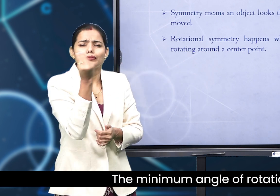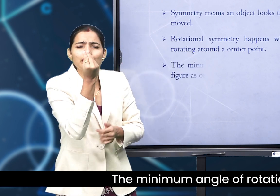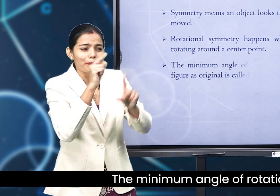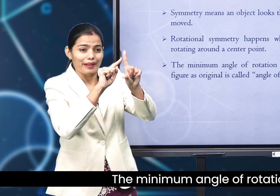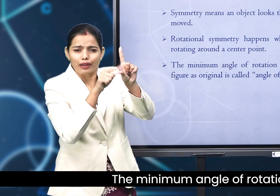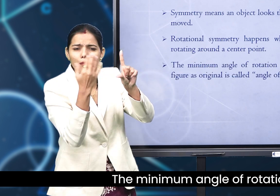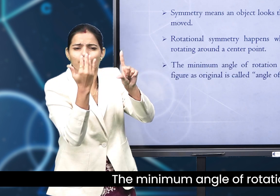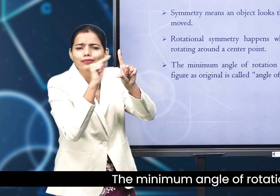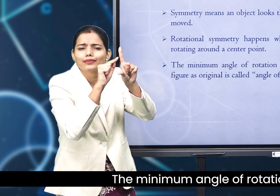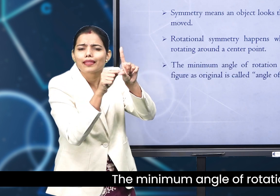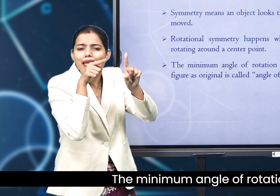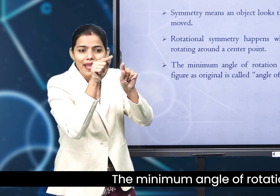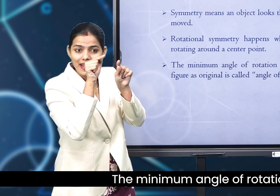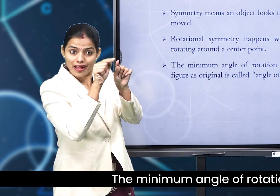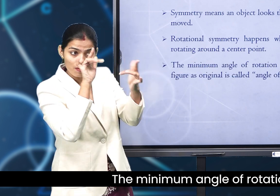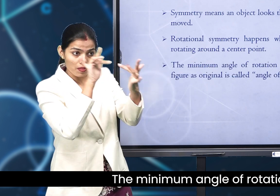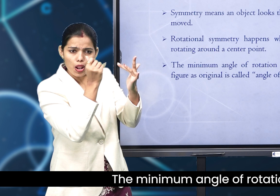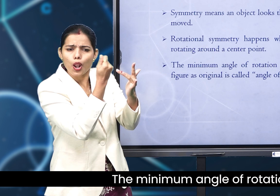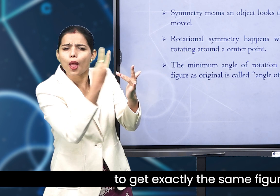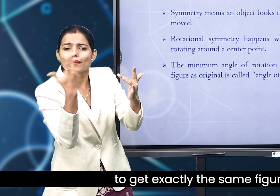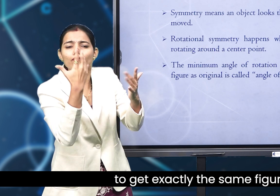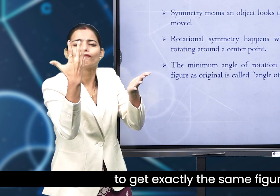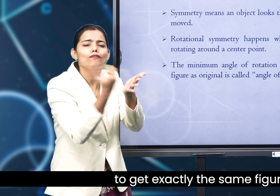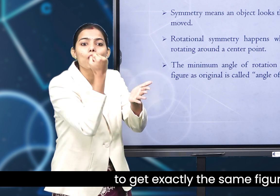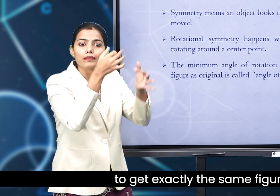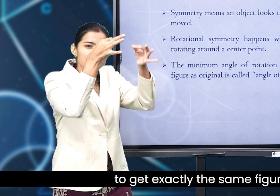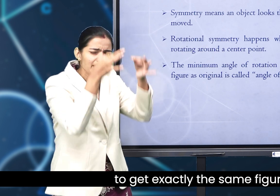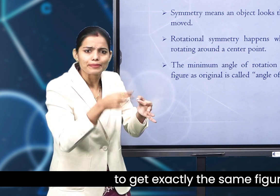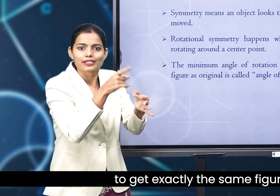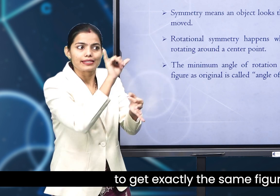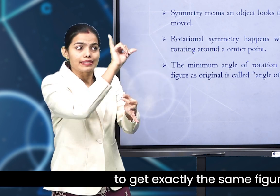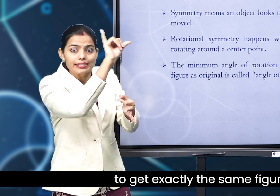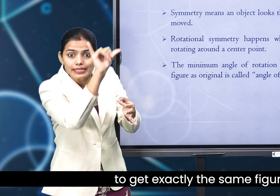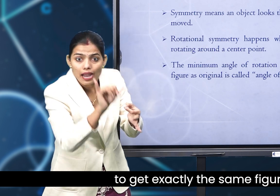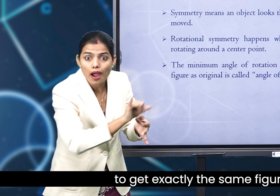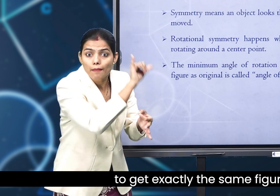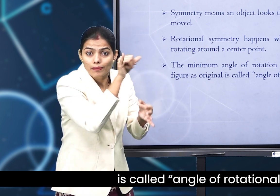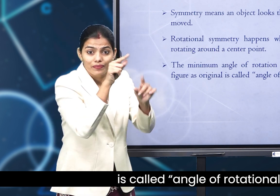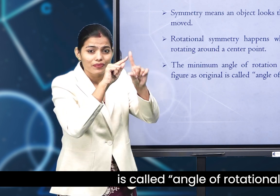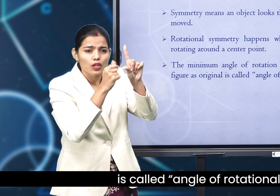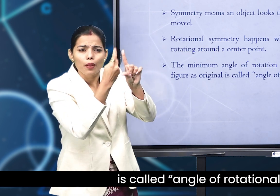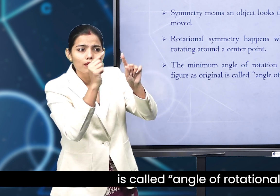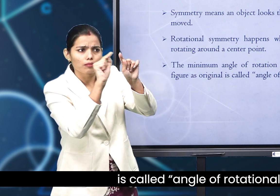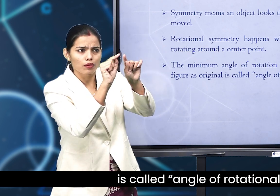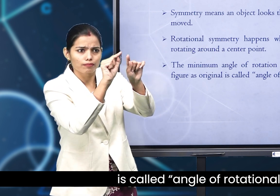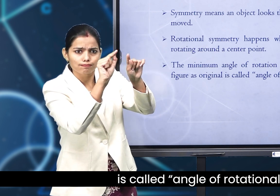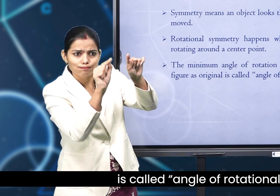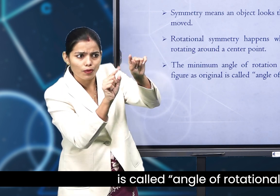the minimum angle of rotation of a figure to get exactly the same figure as original is called angle of